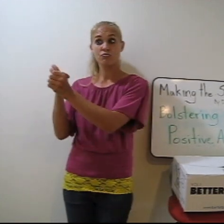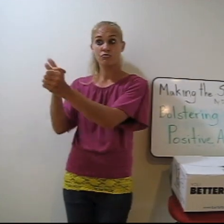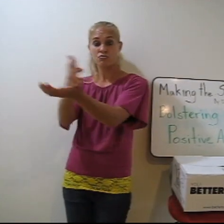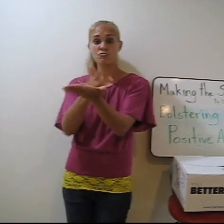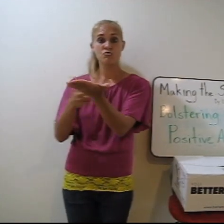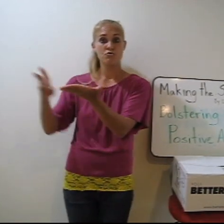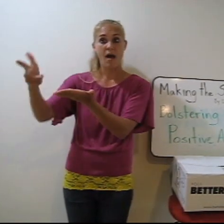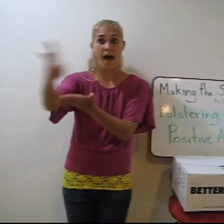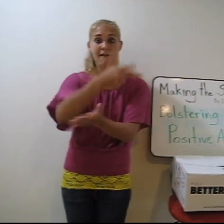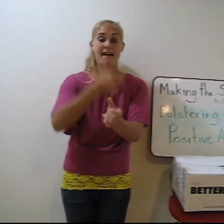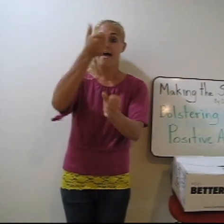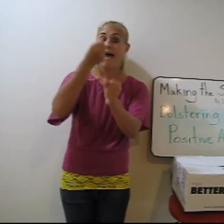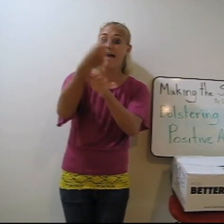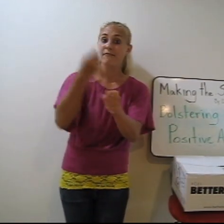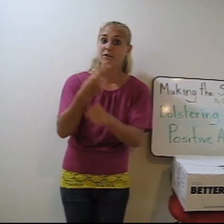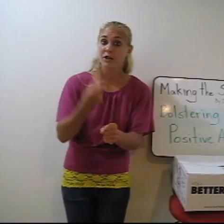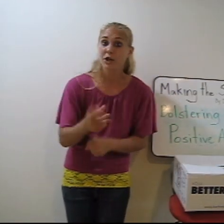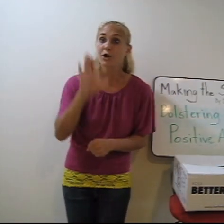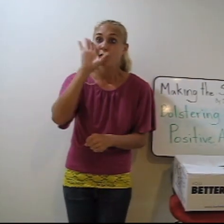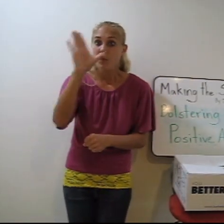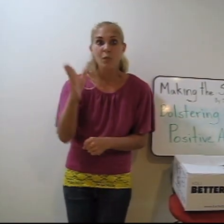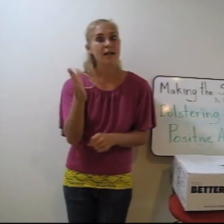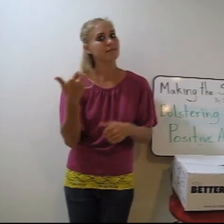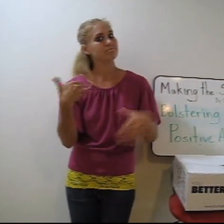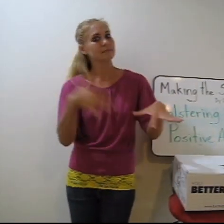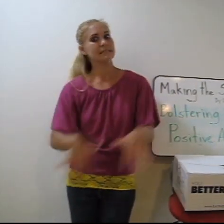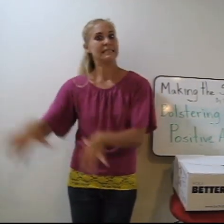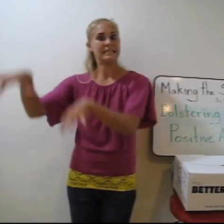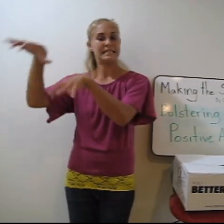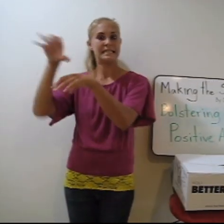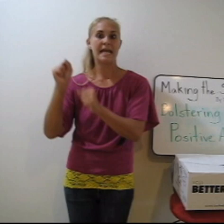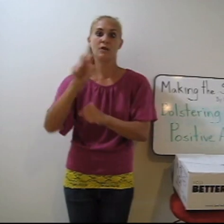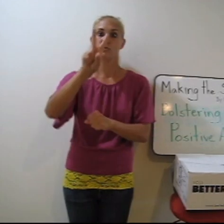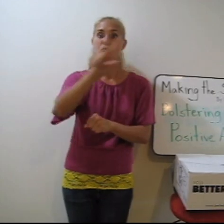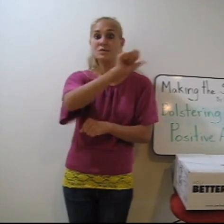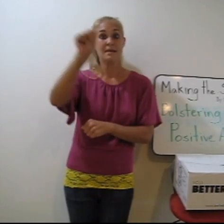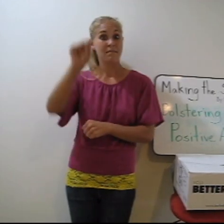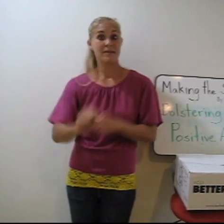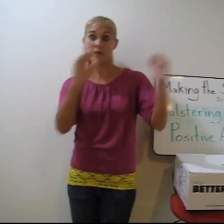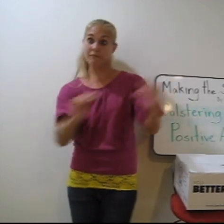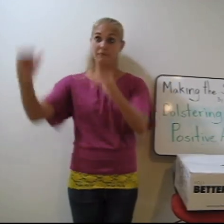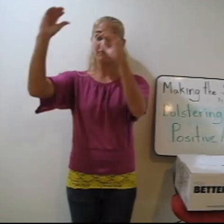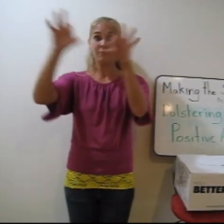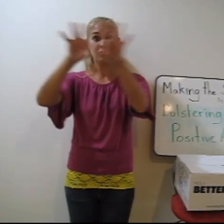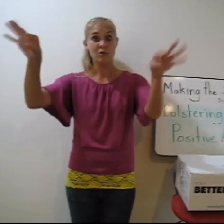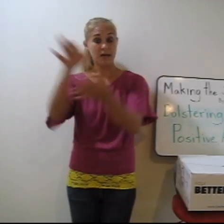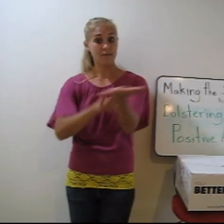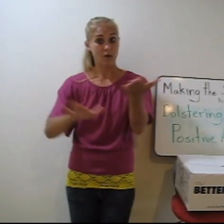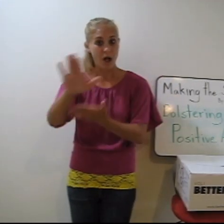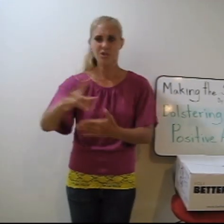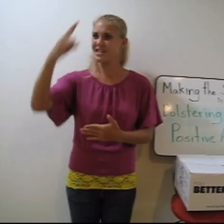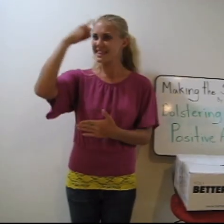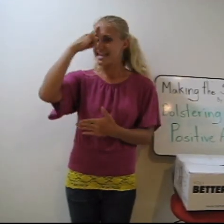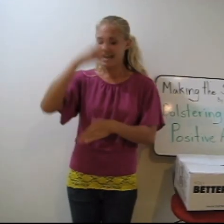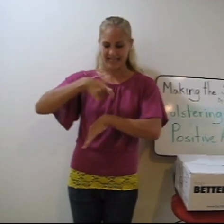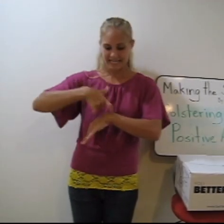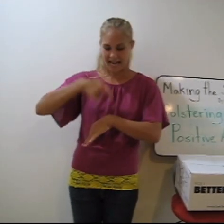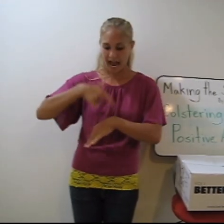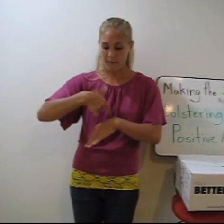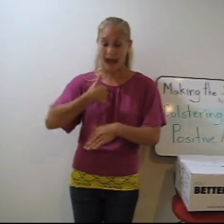is the equivalent of 2 semesters of an advanced degree in college. Think about it. In the time you spend driving, you